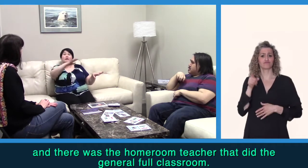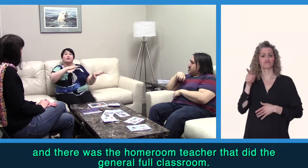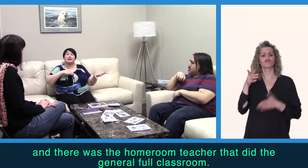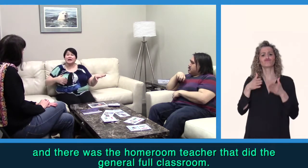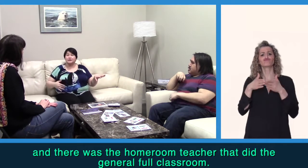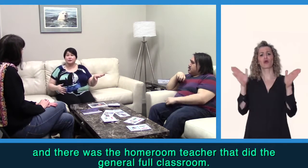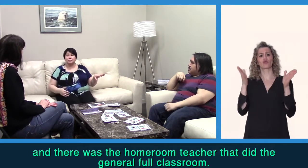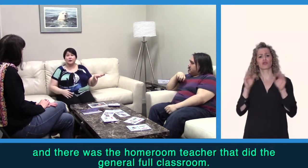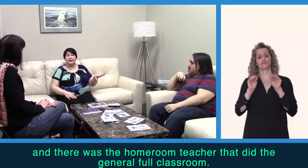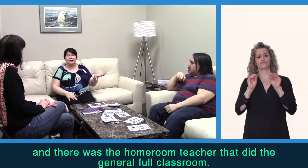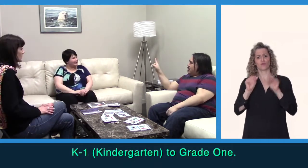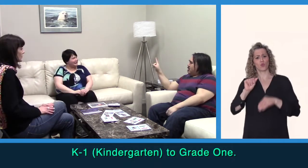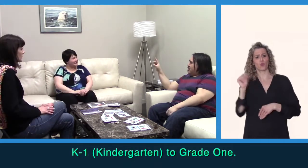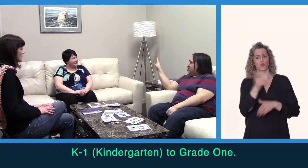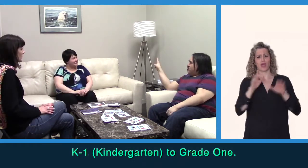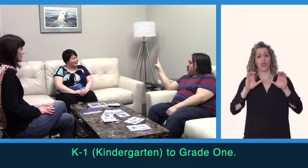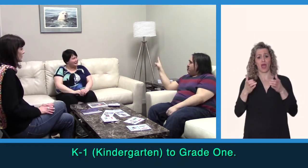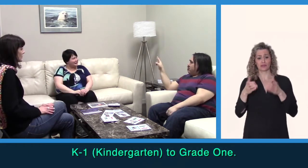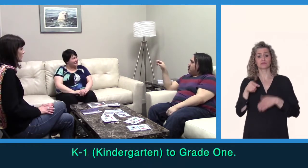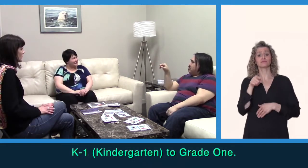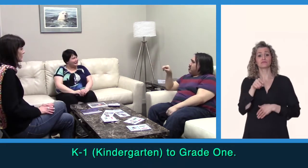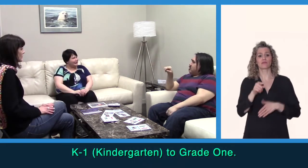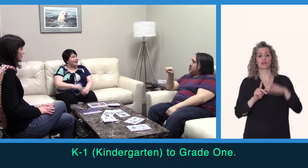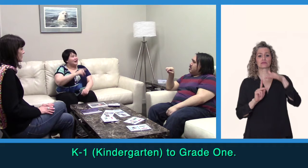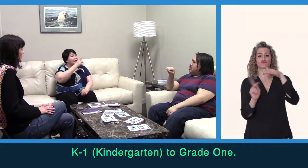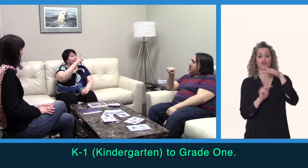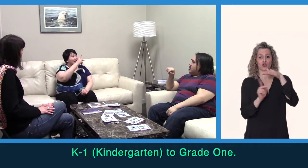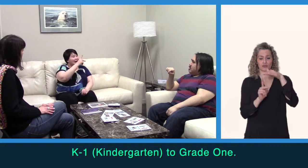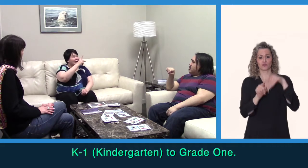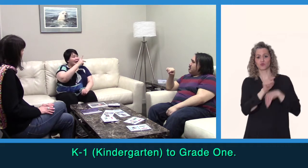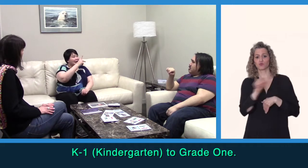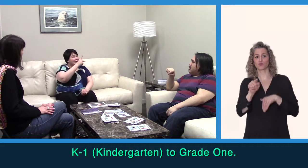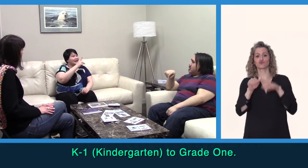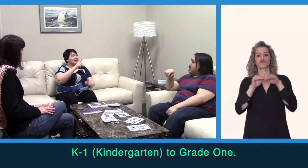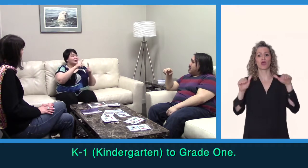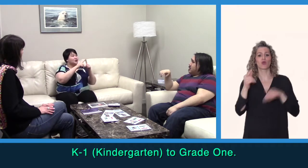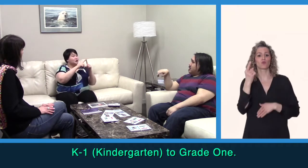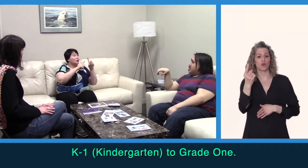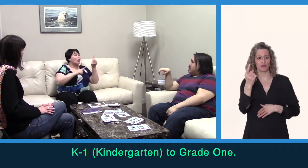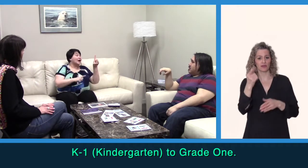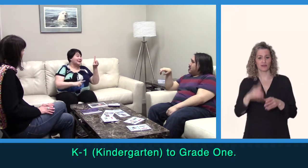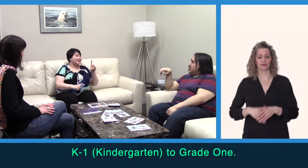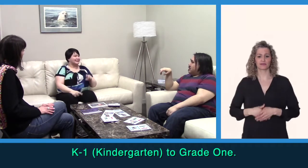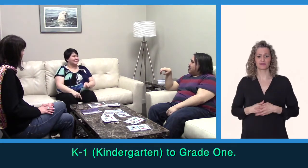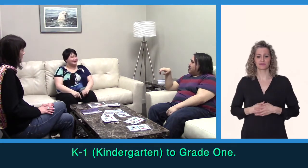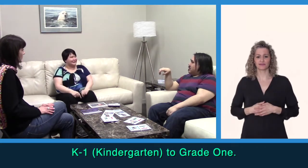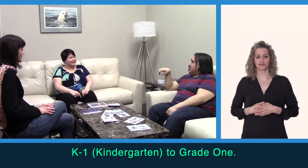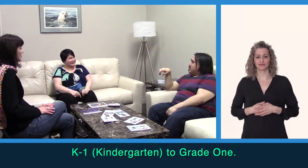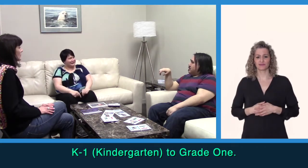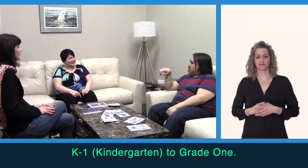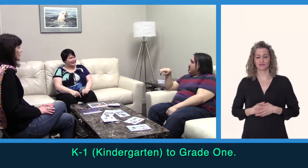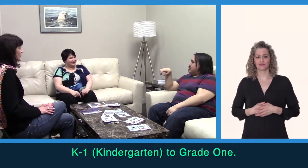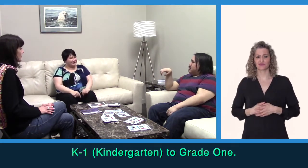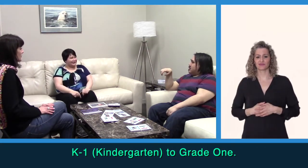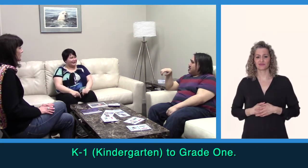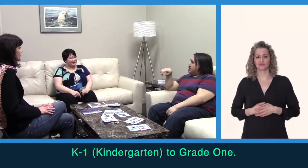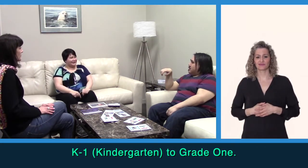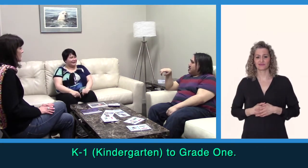general full classroom, right? K, to 1.